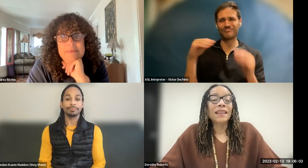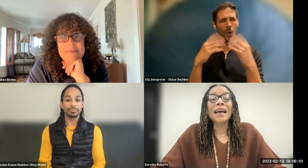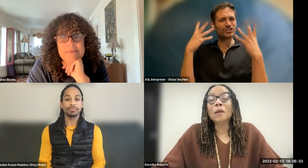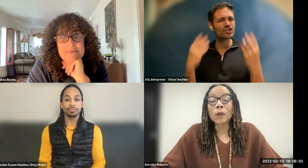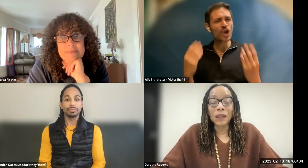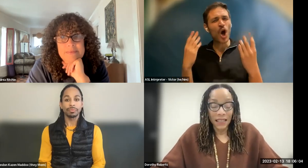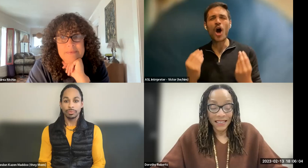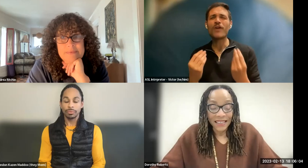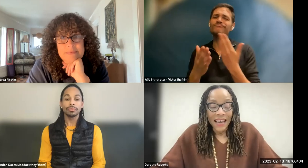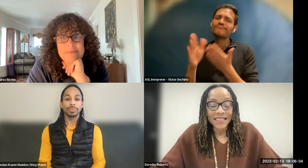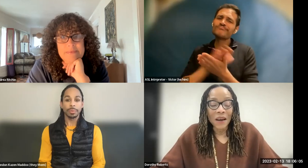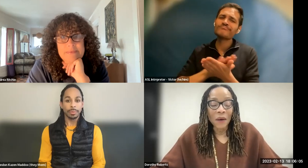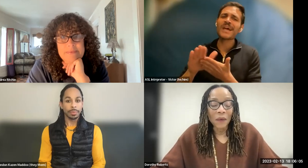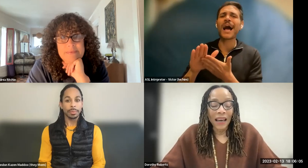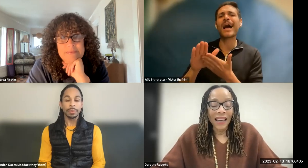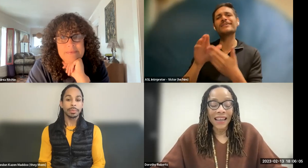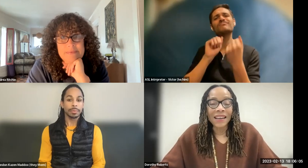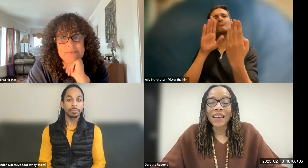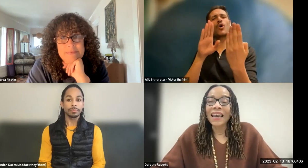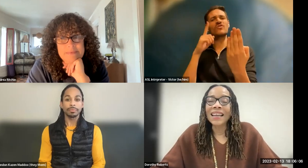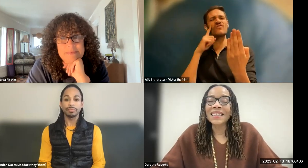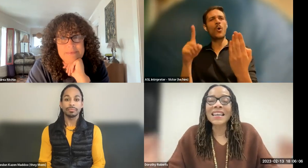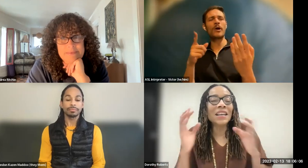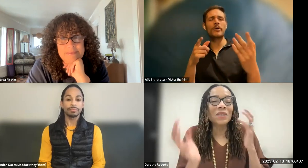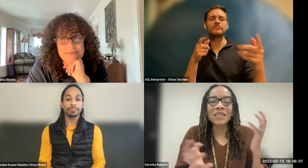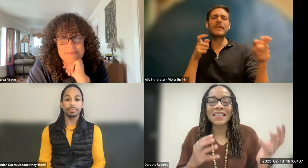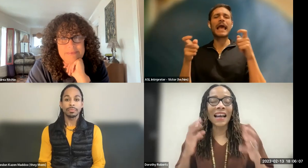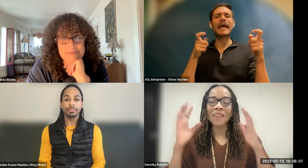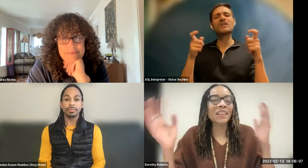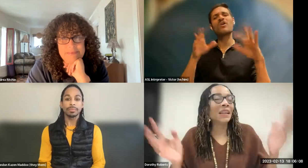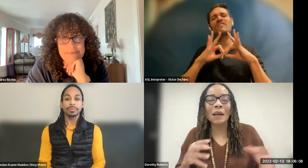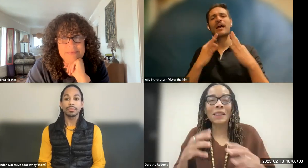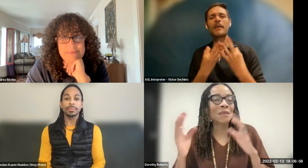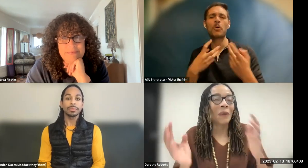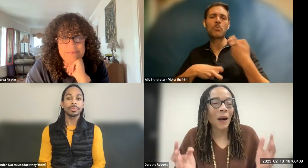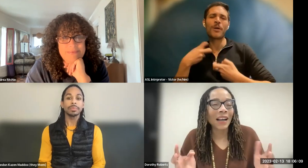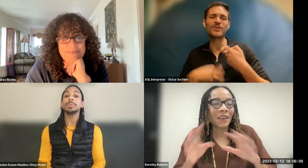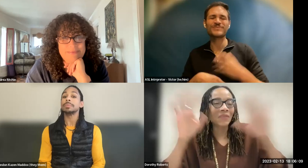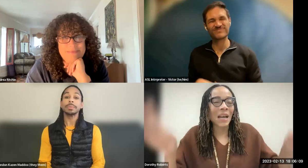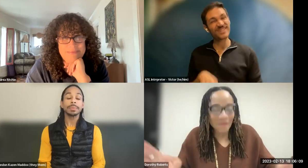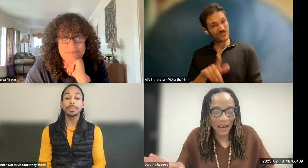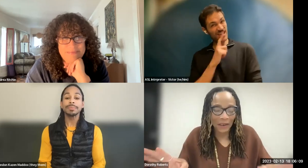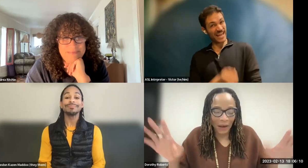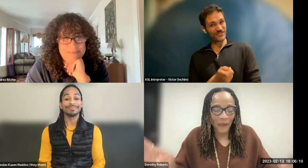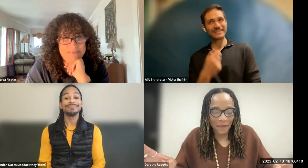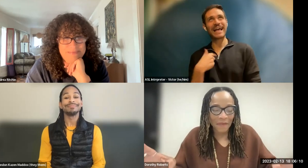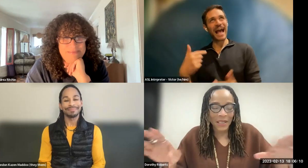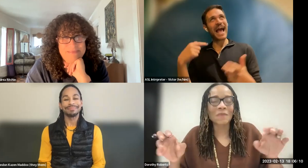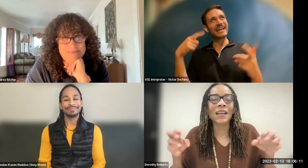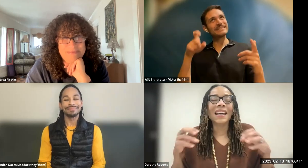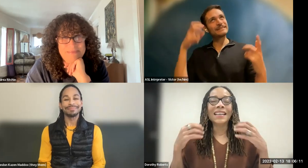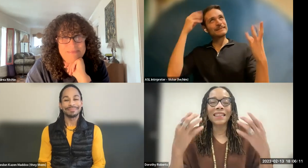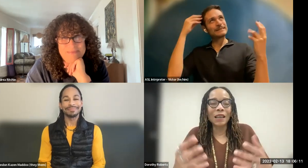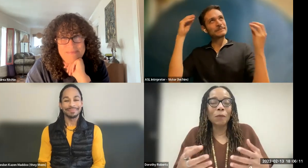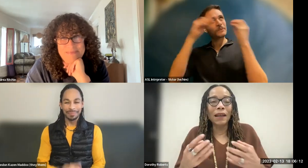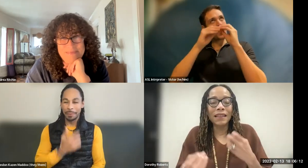problems than the police. So it's an interesting, I have to think about this more. I don't have time now in my 5 minutes,